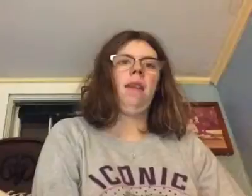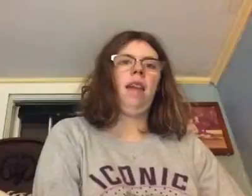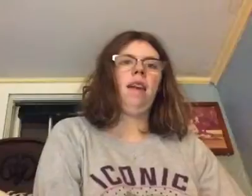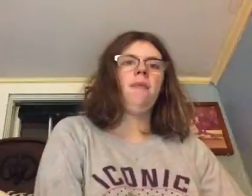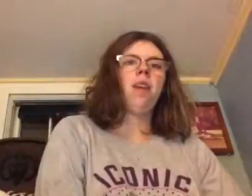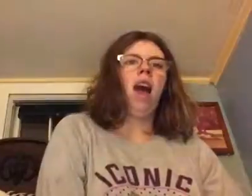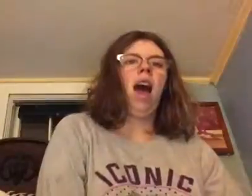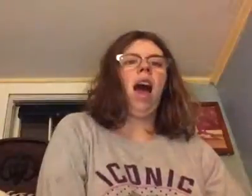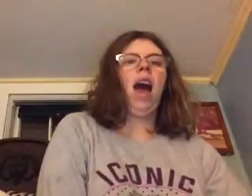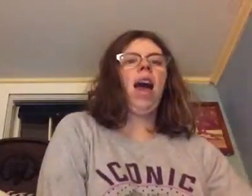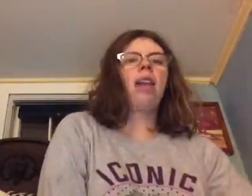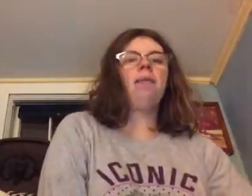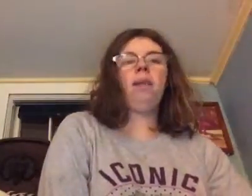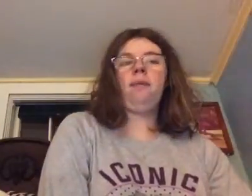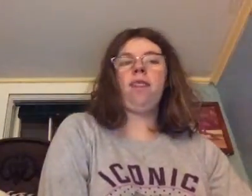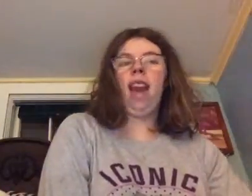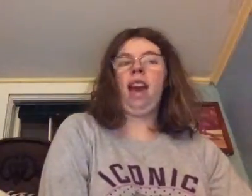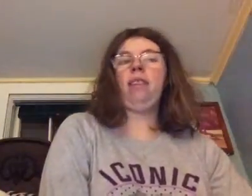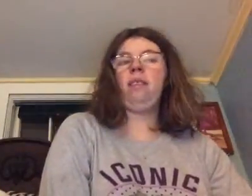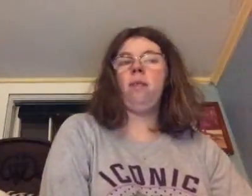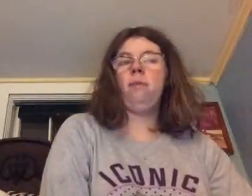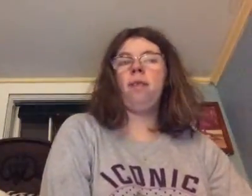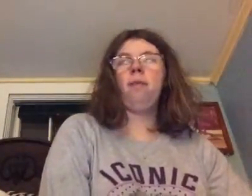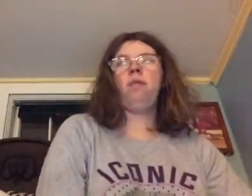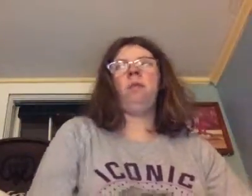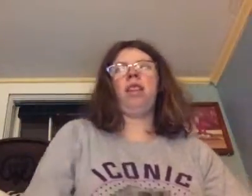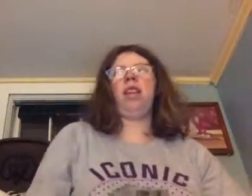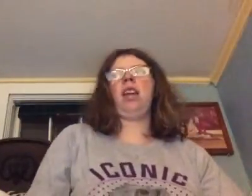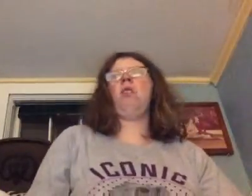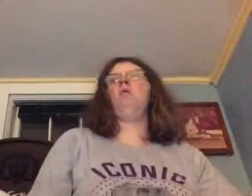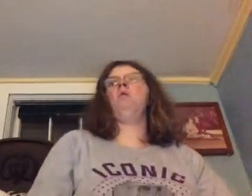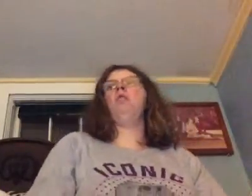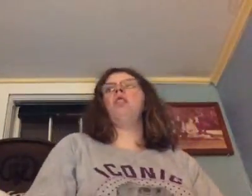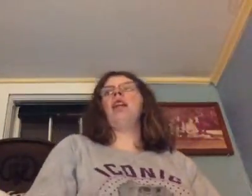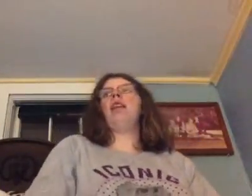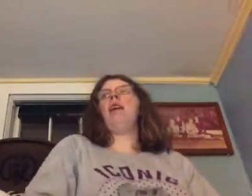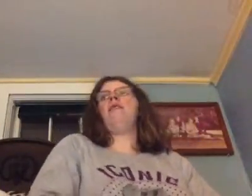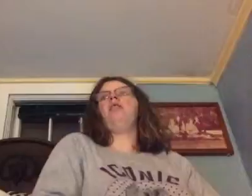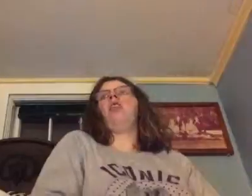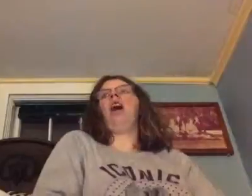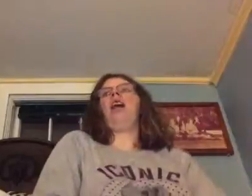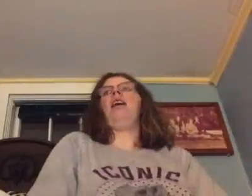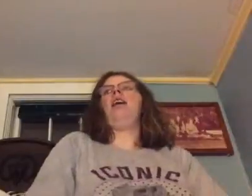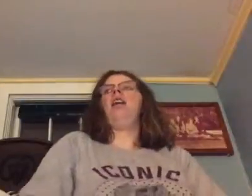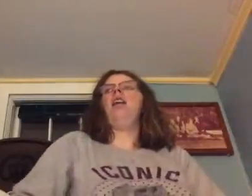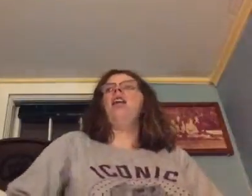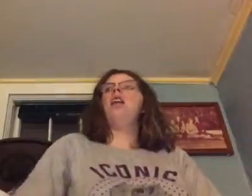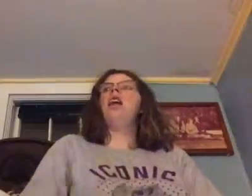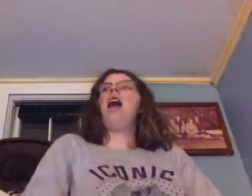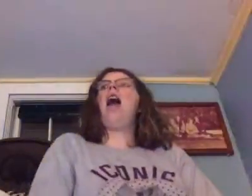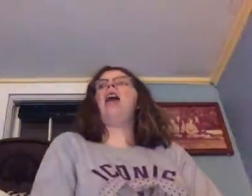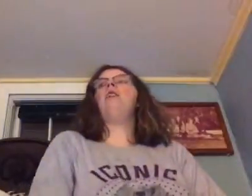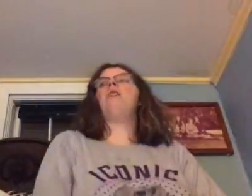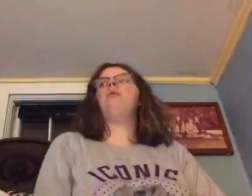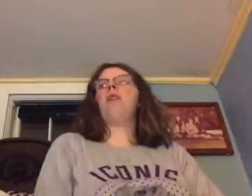then I had some other friends out of the group, which wasn't, like, cool. That's how I eventually got out of the group. I